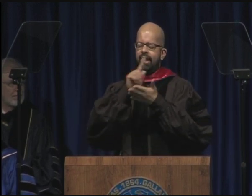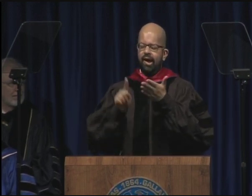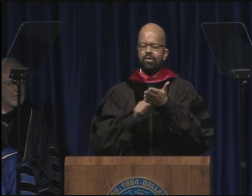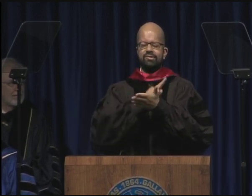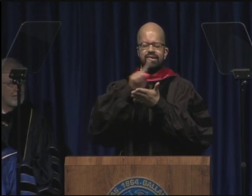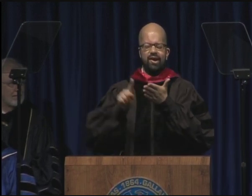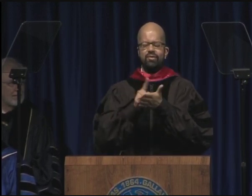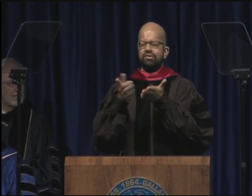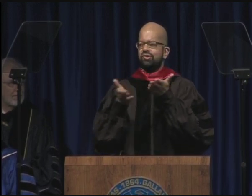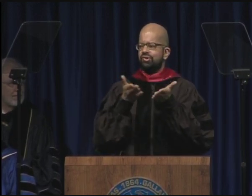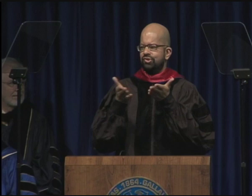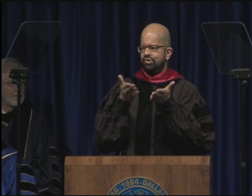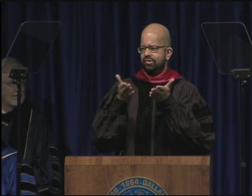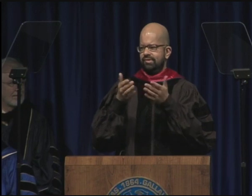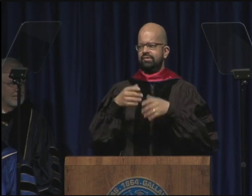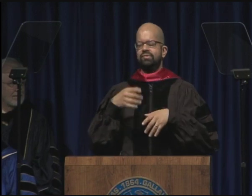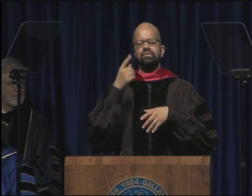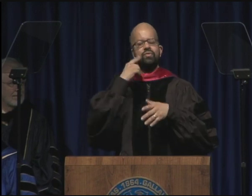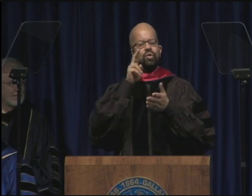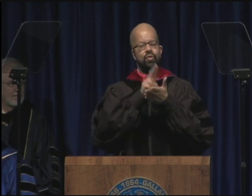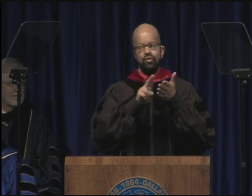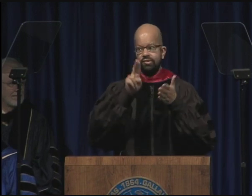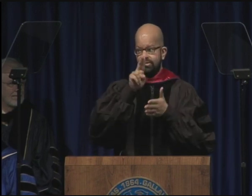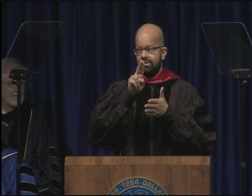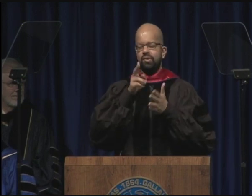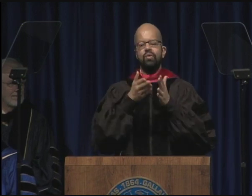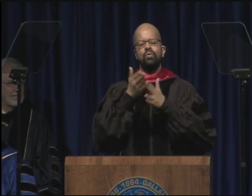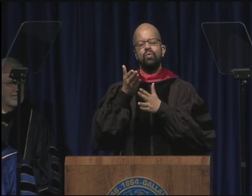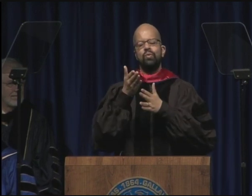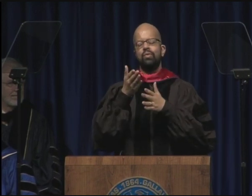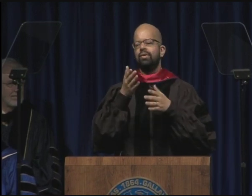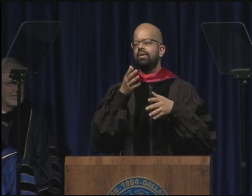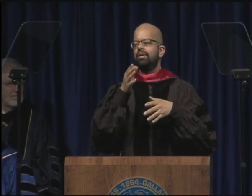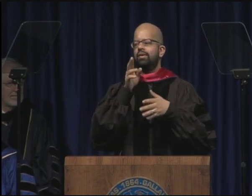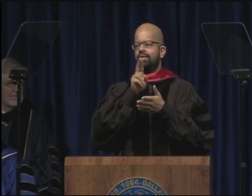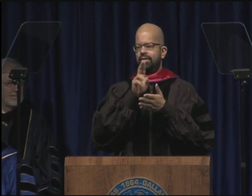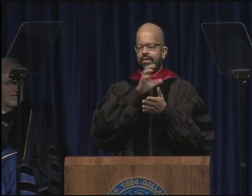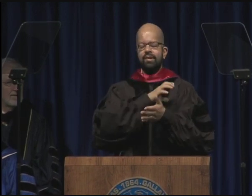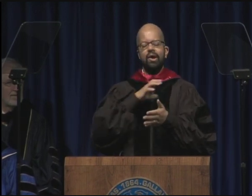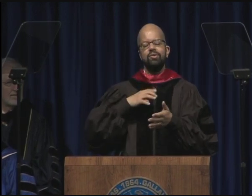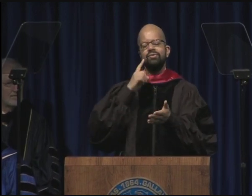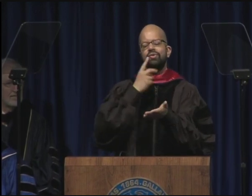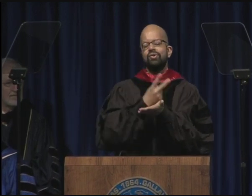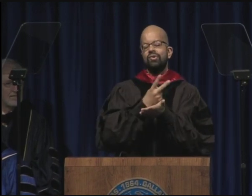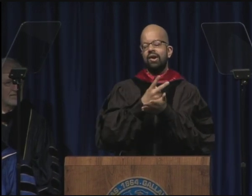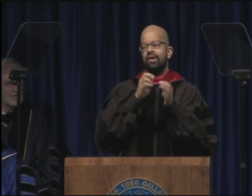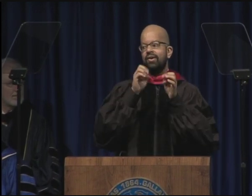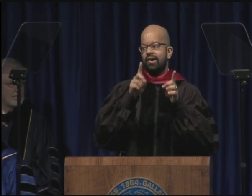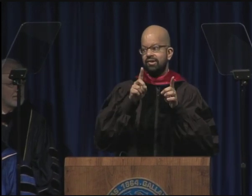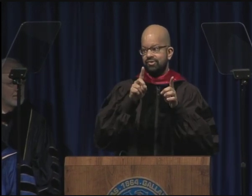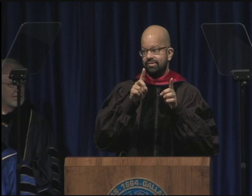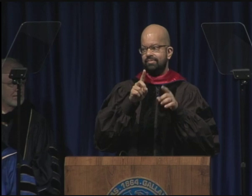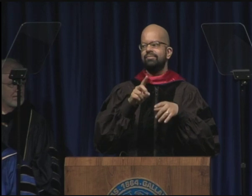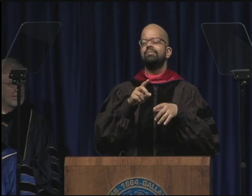In addition, he has provided numerous hours of service to the university through the Council for Graduate